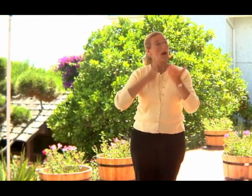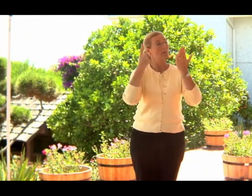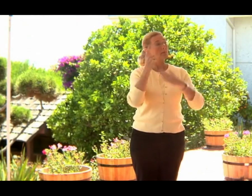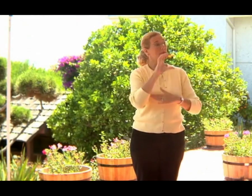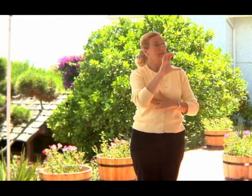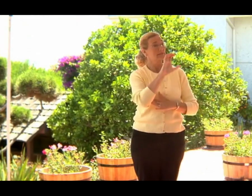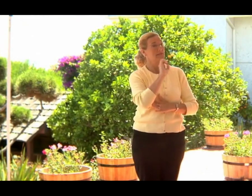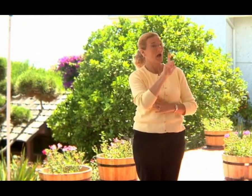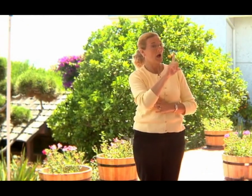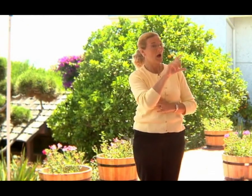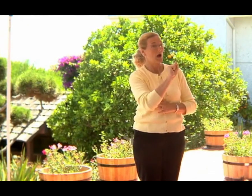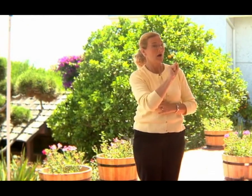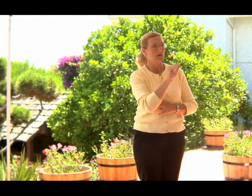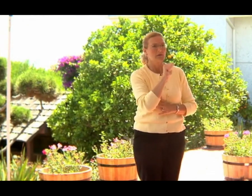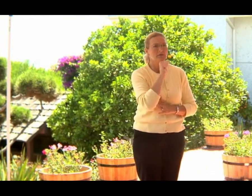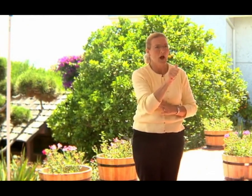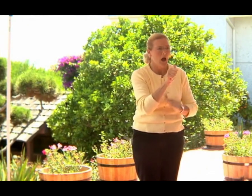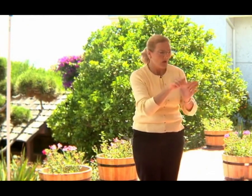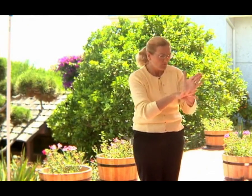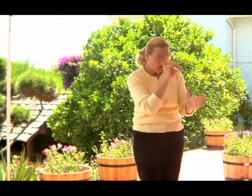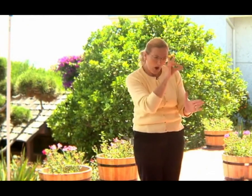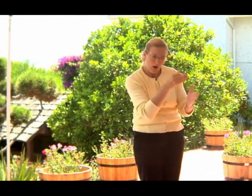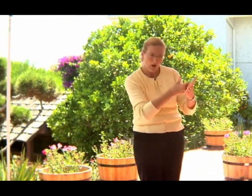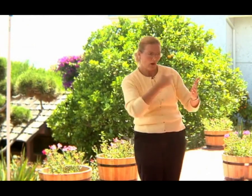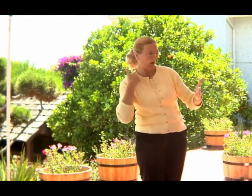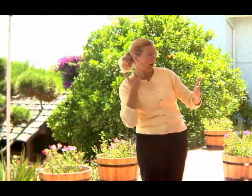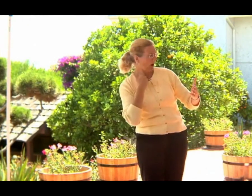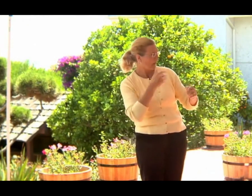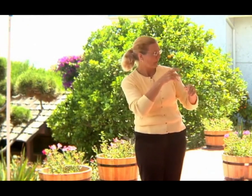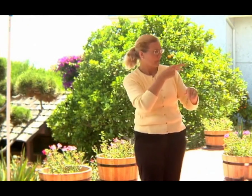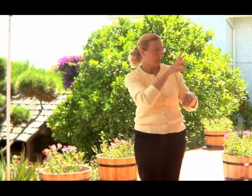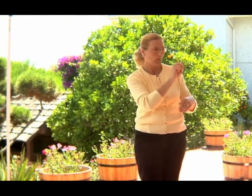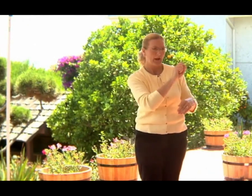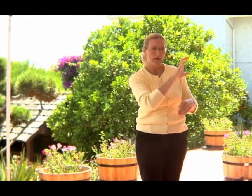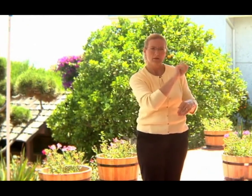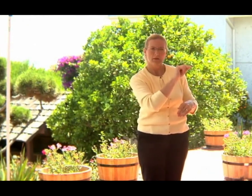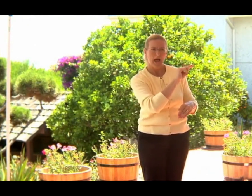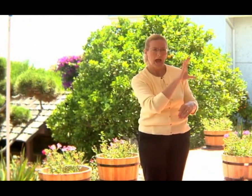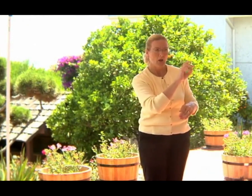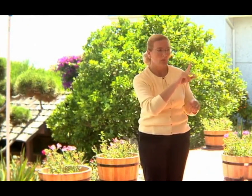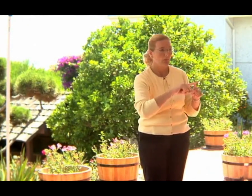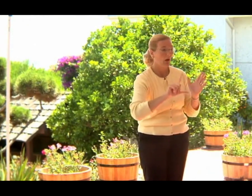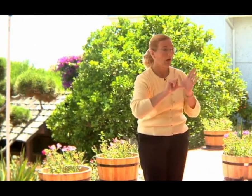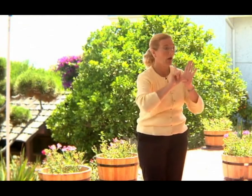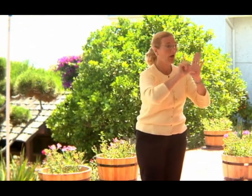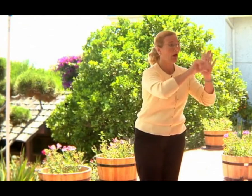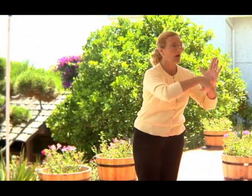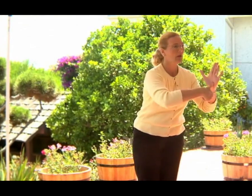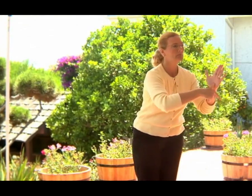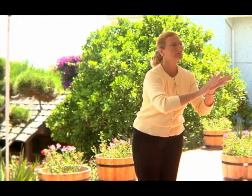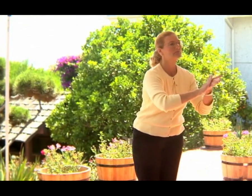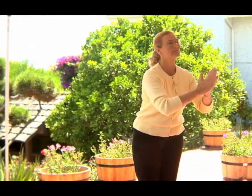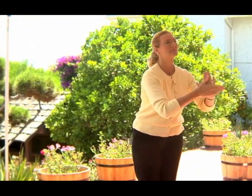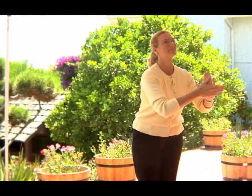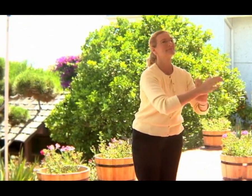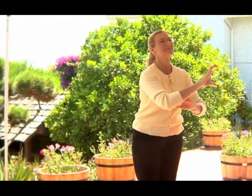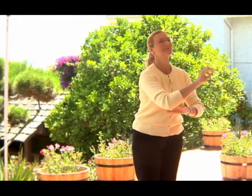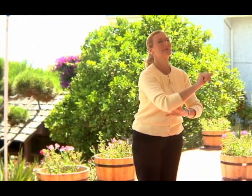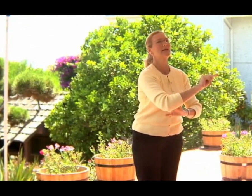However, sometimes the cells are not discovered in the pre-cancer stage. Instead, they are found when they have actually